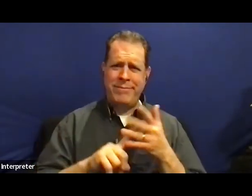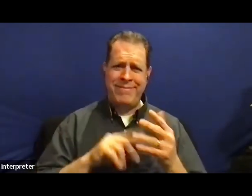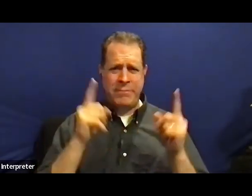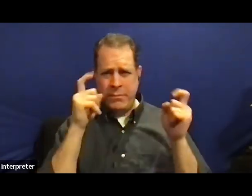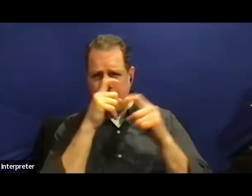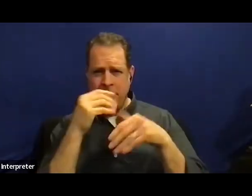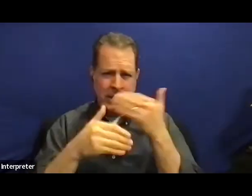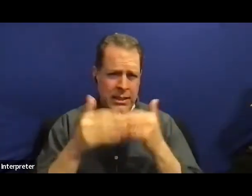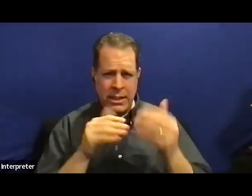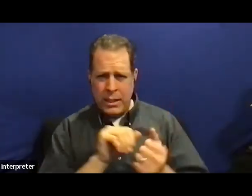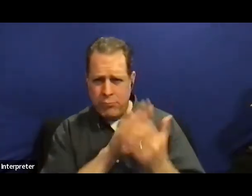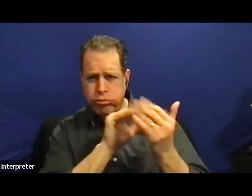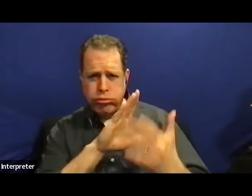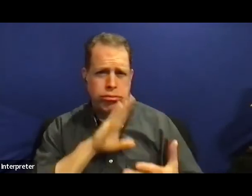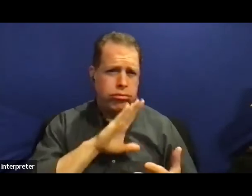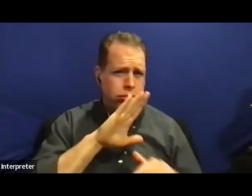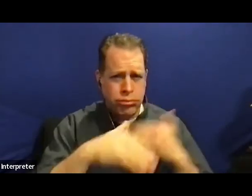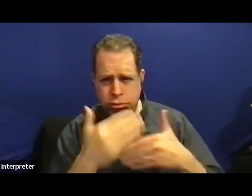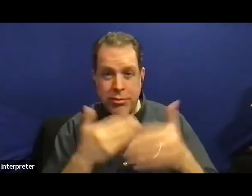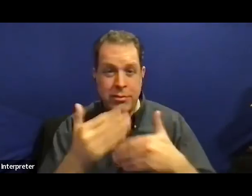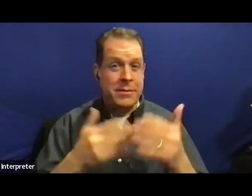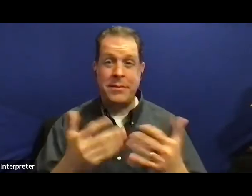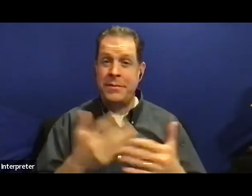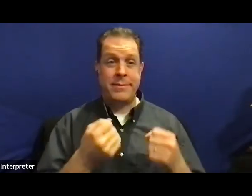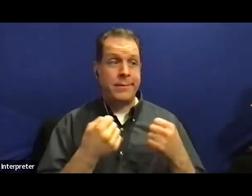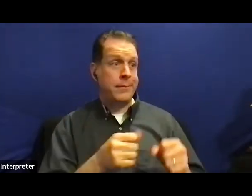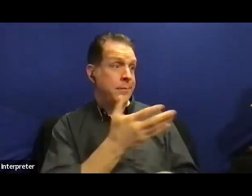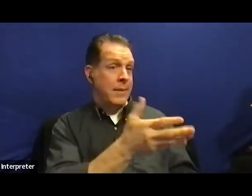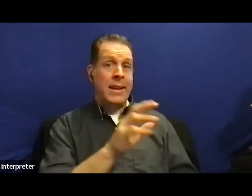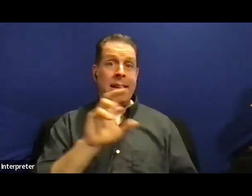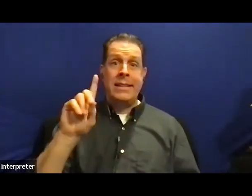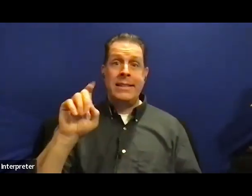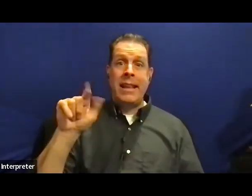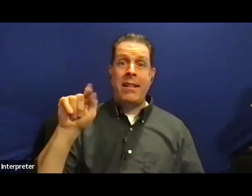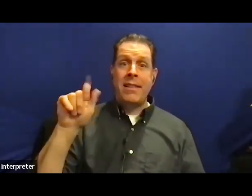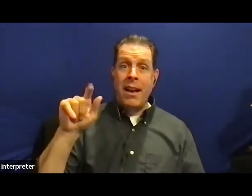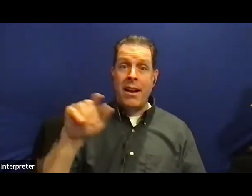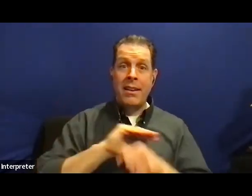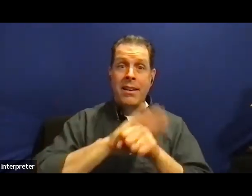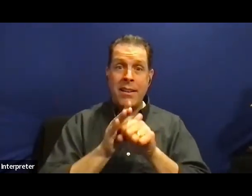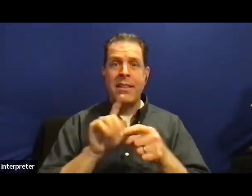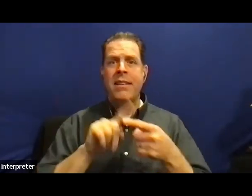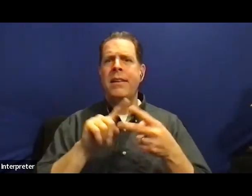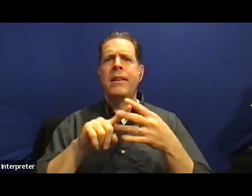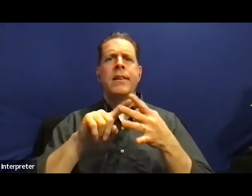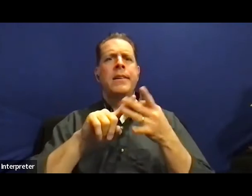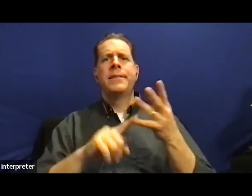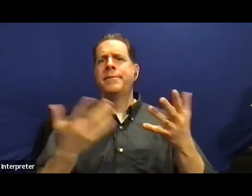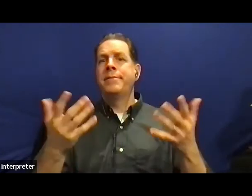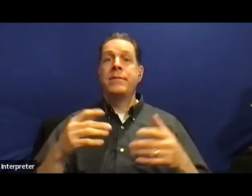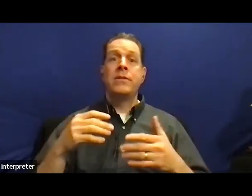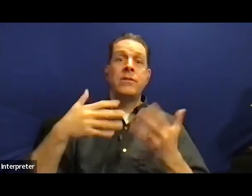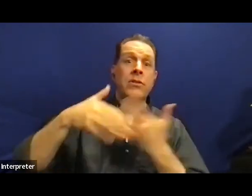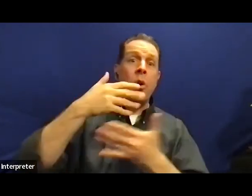in the issues before us. Whether it was grappling with the Delta variant, the ongoing response to calls for social,